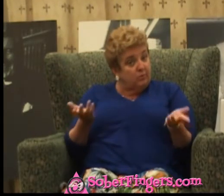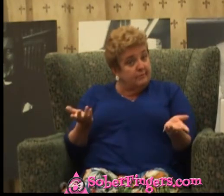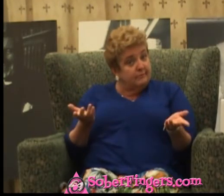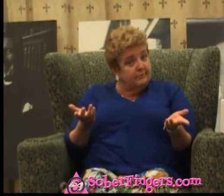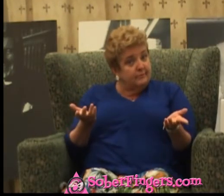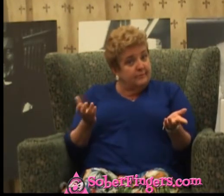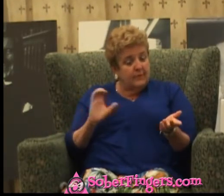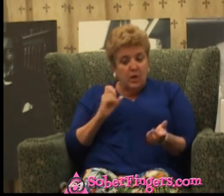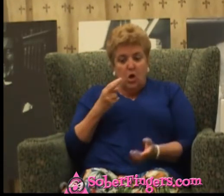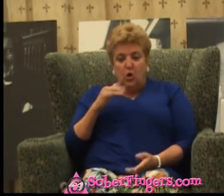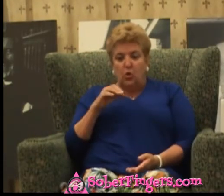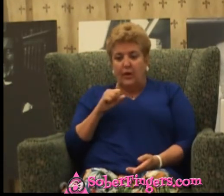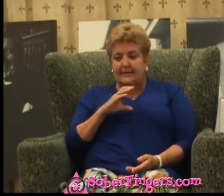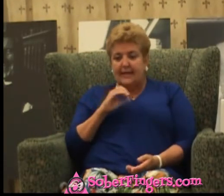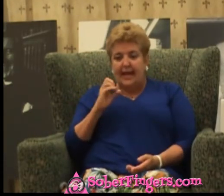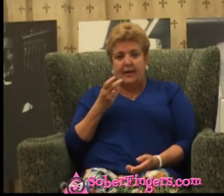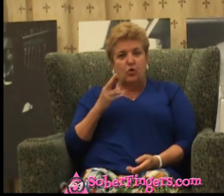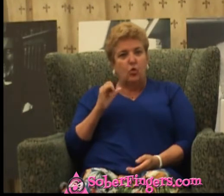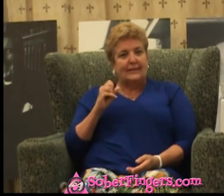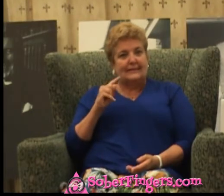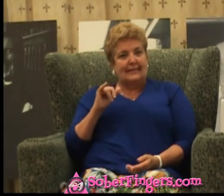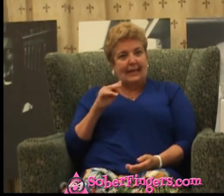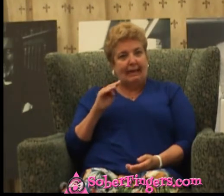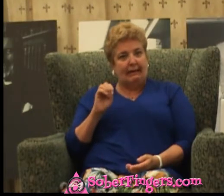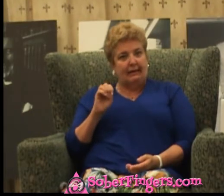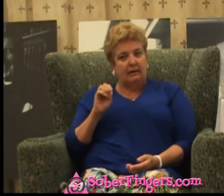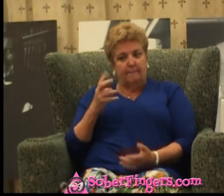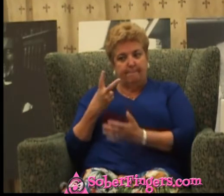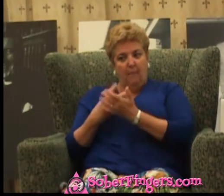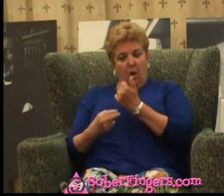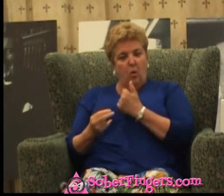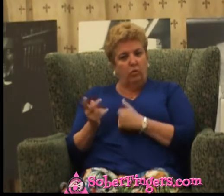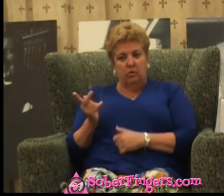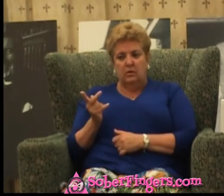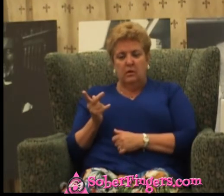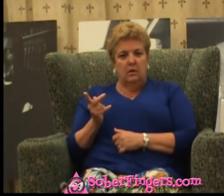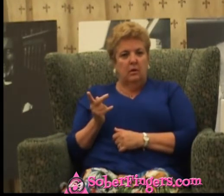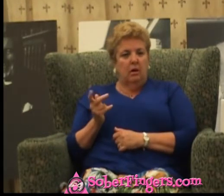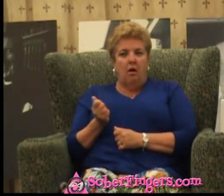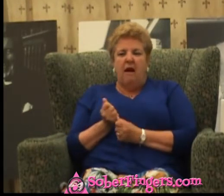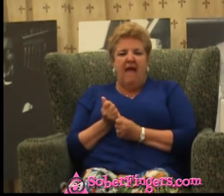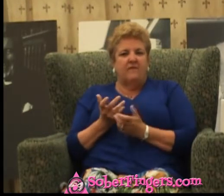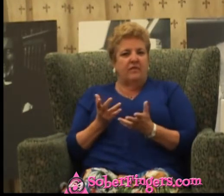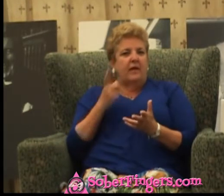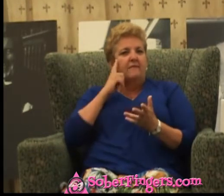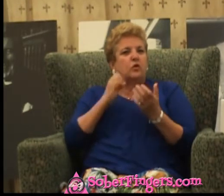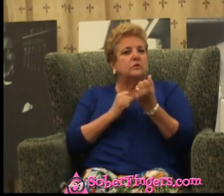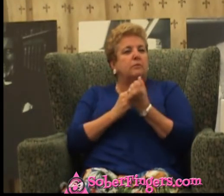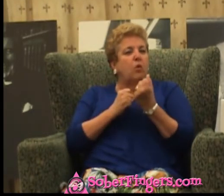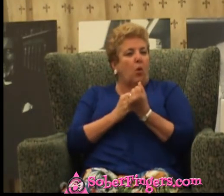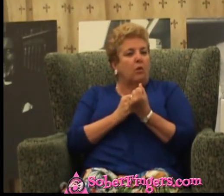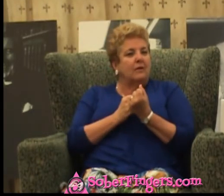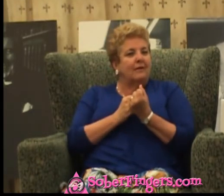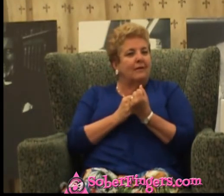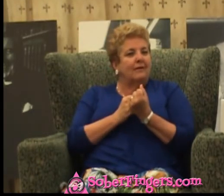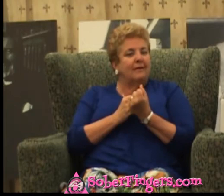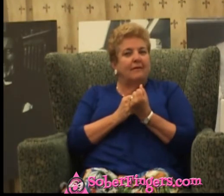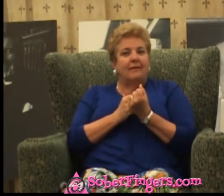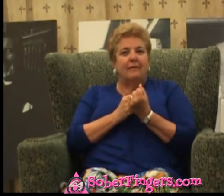and Christine have just been everything as far as a support system through surgeries